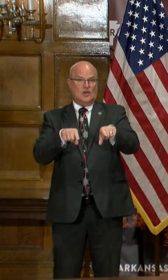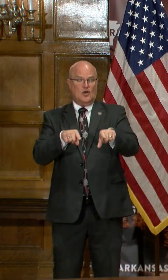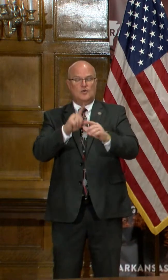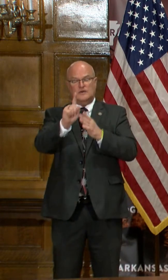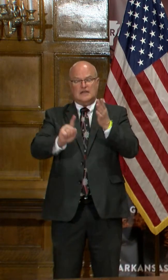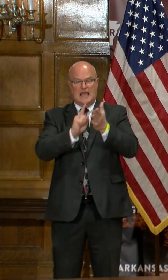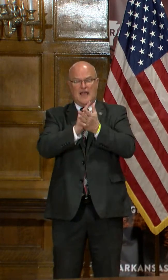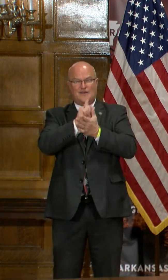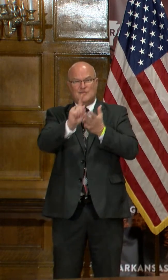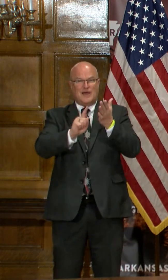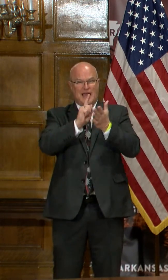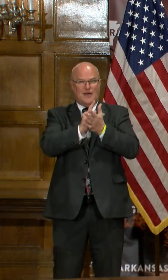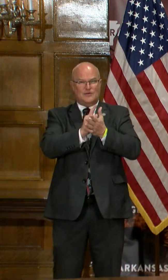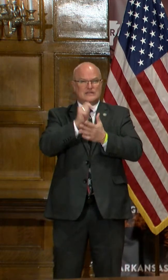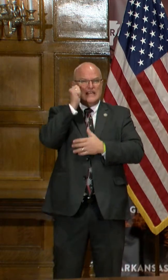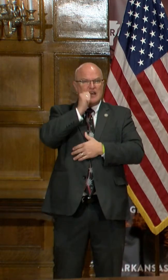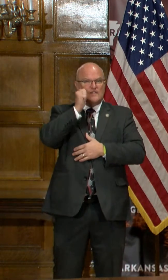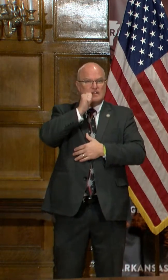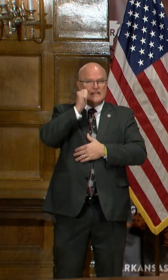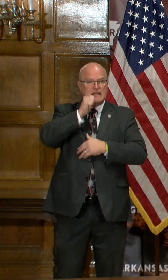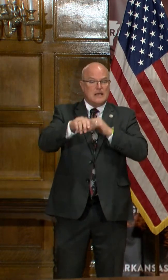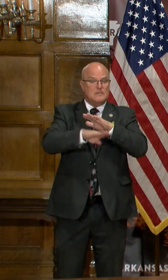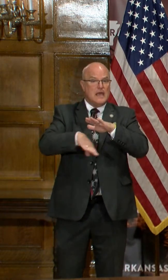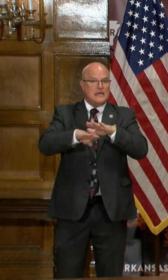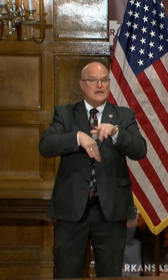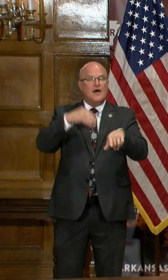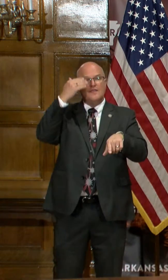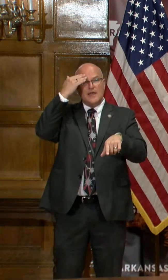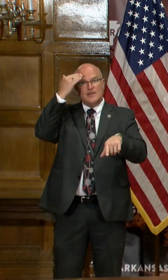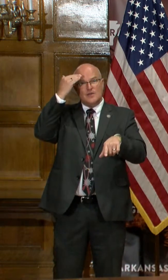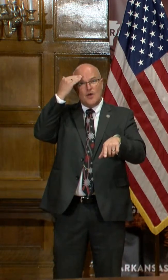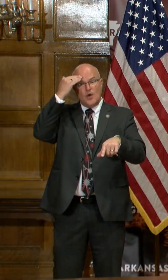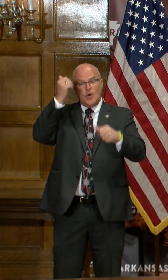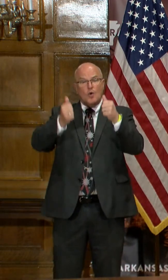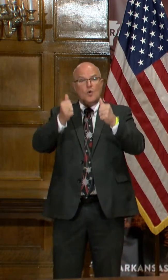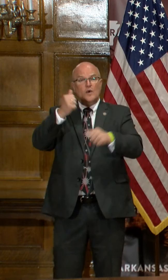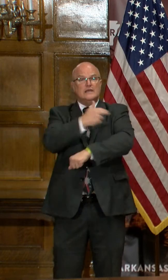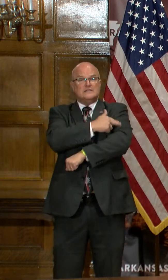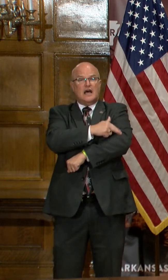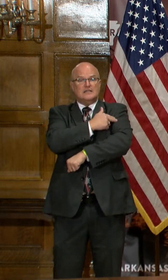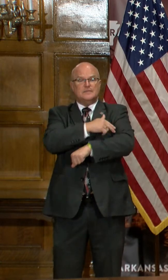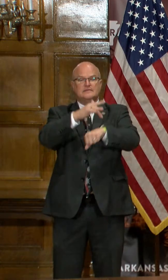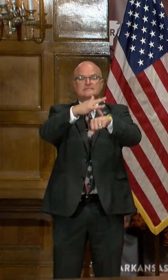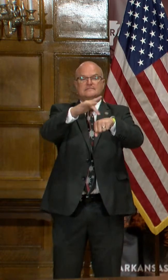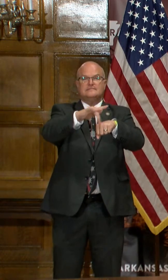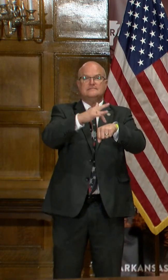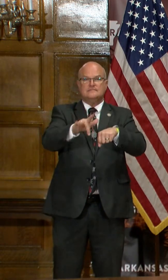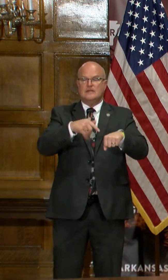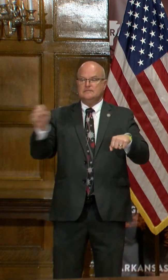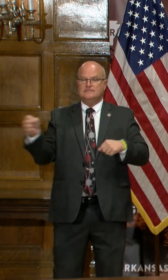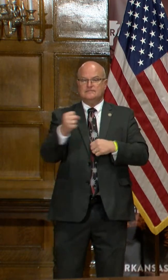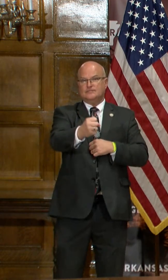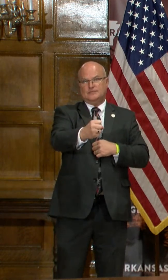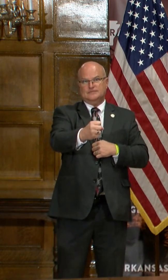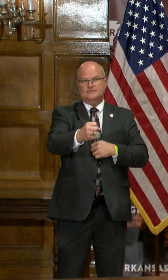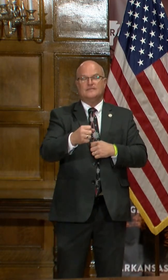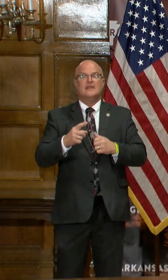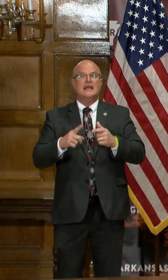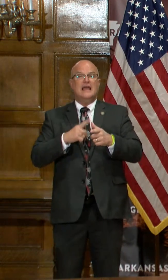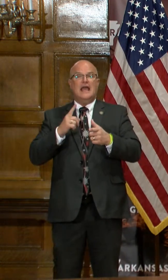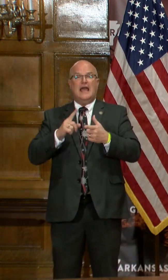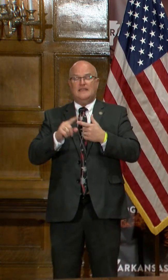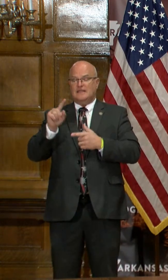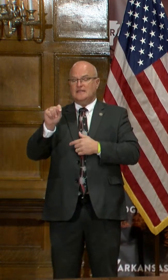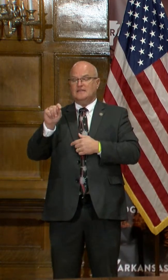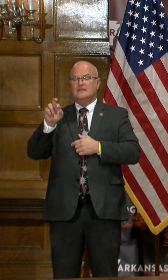an hour-to-hour, day-to-day basis, so that they would know which facilities are most likely able to care for those patients. Then this